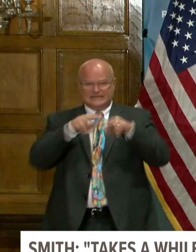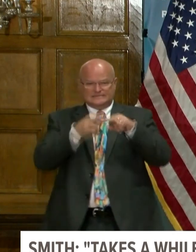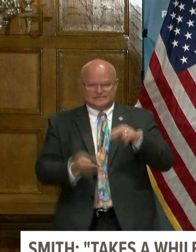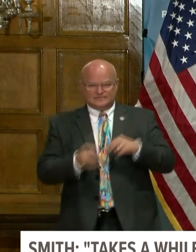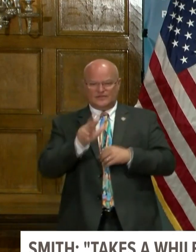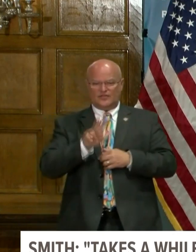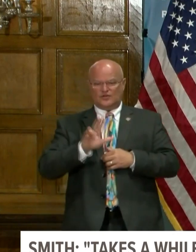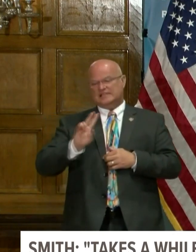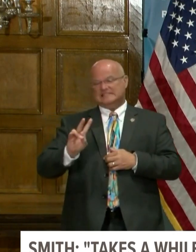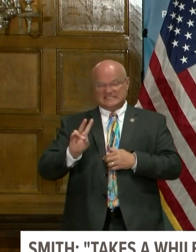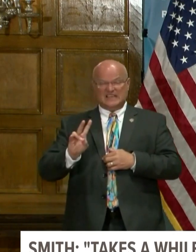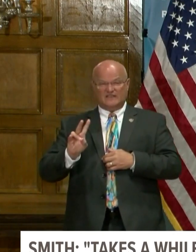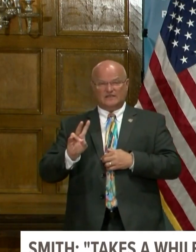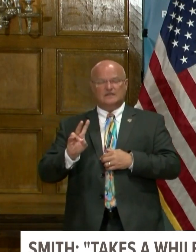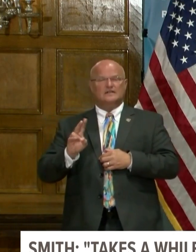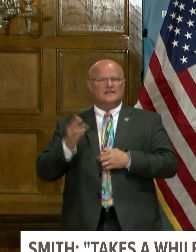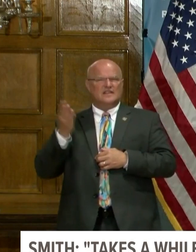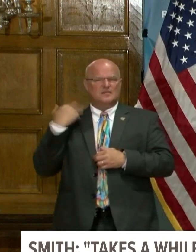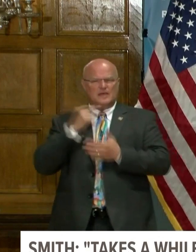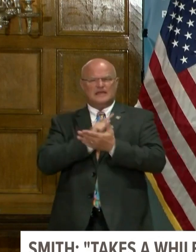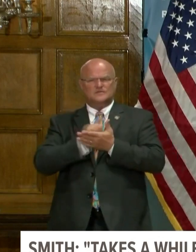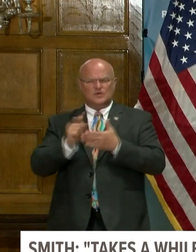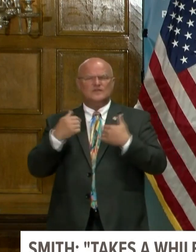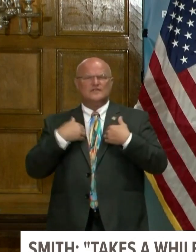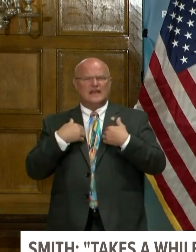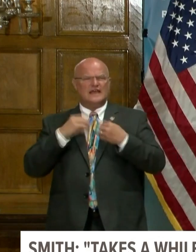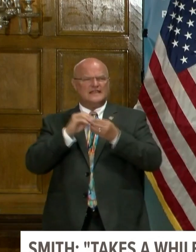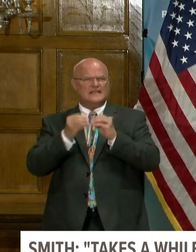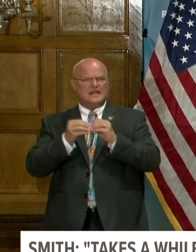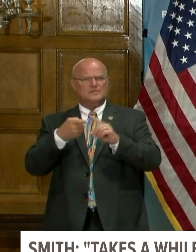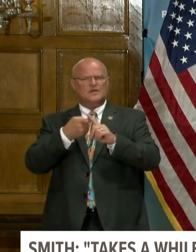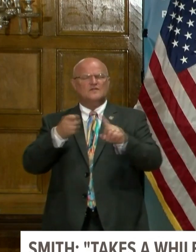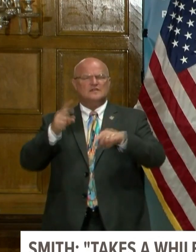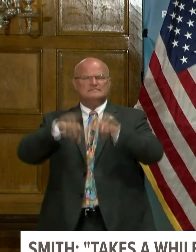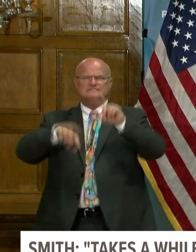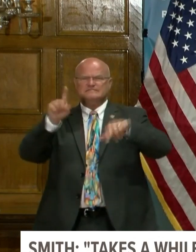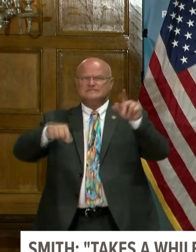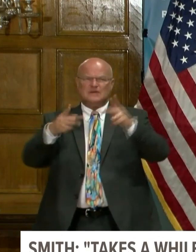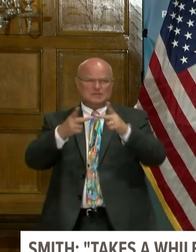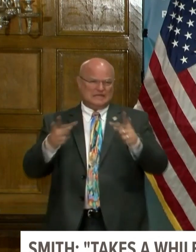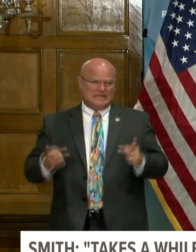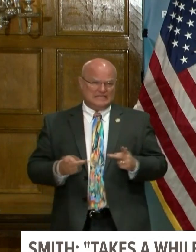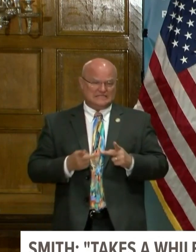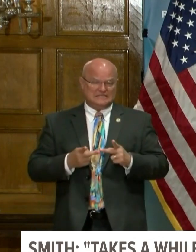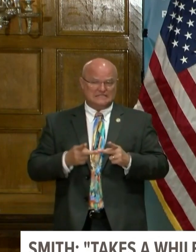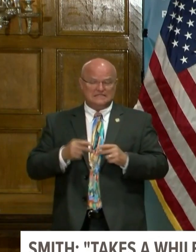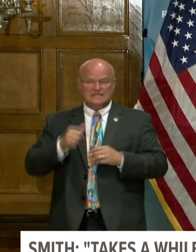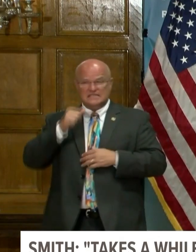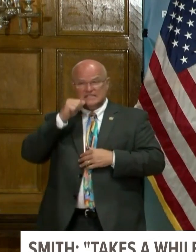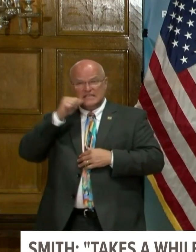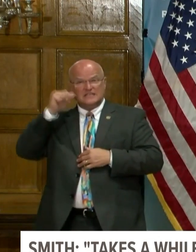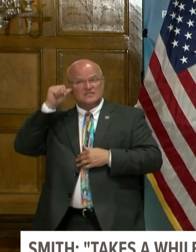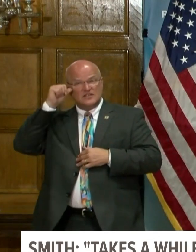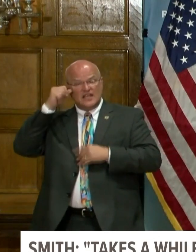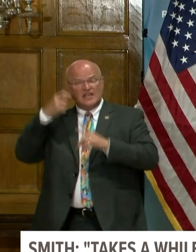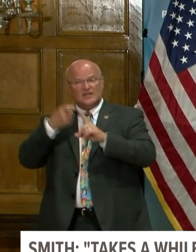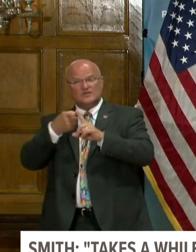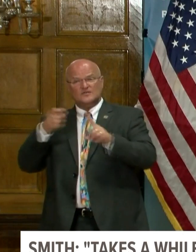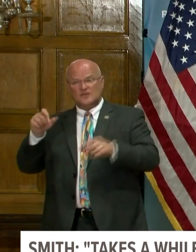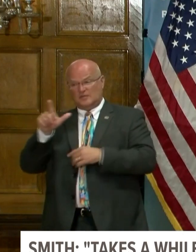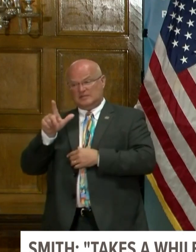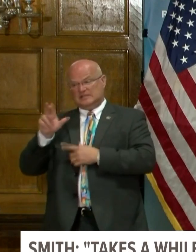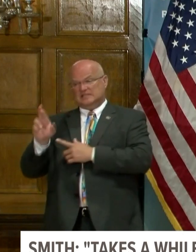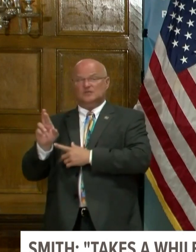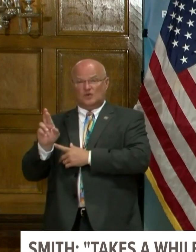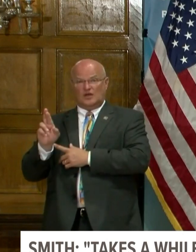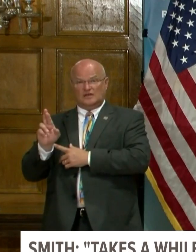today. Over the last week, we've had those cases coming from a variety of places. Yesterday, it was primarily from Little